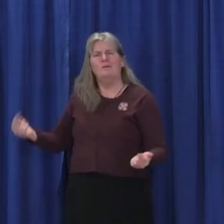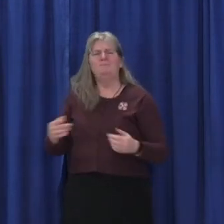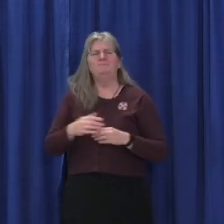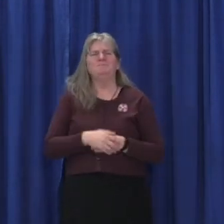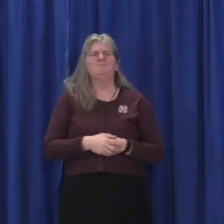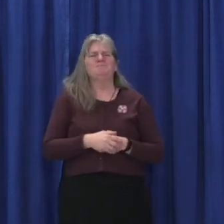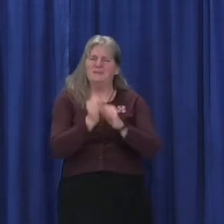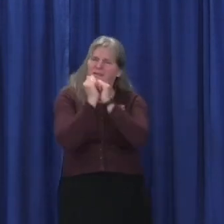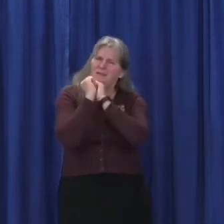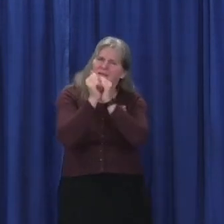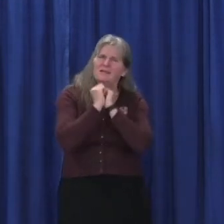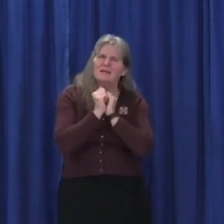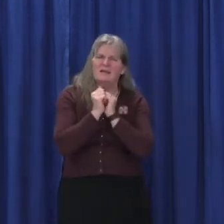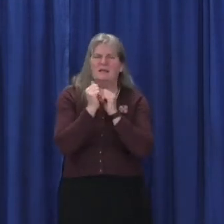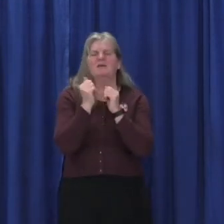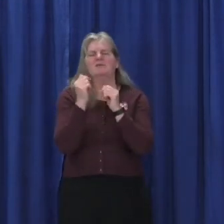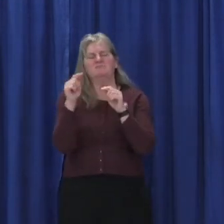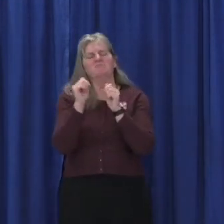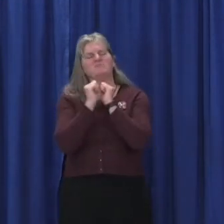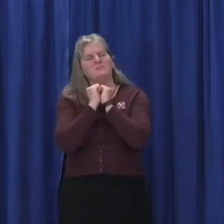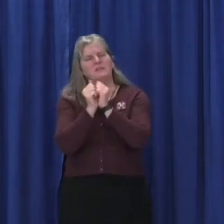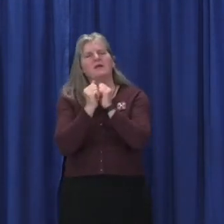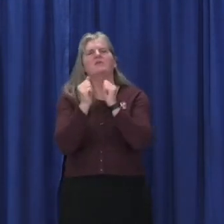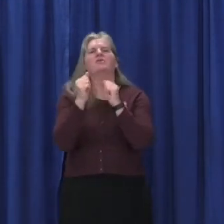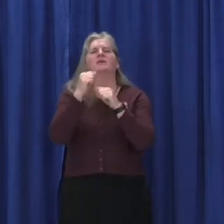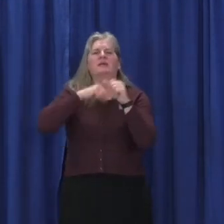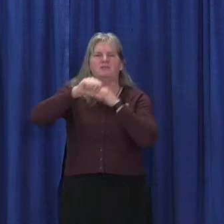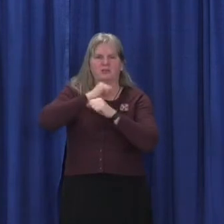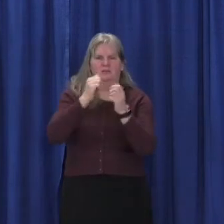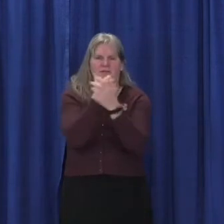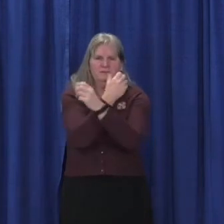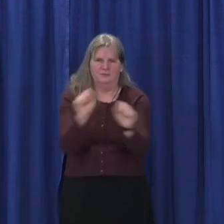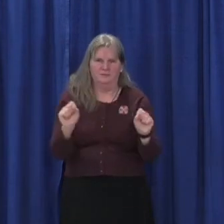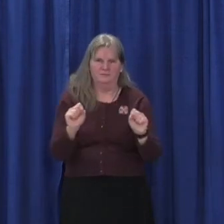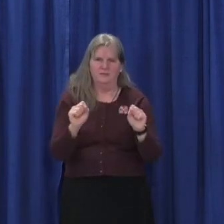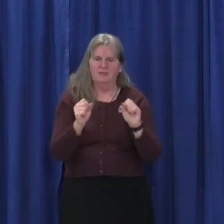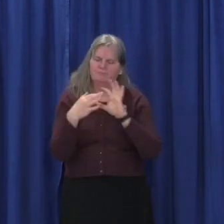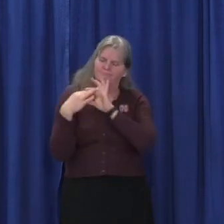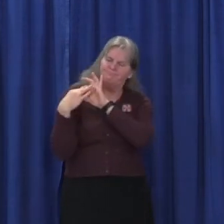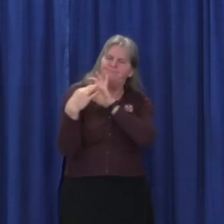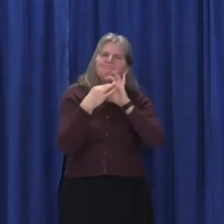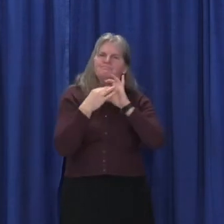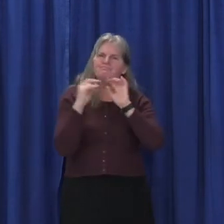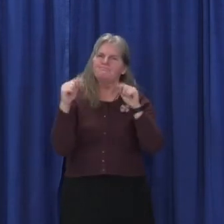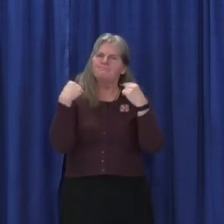we've kept each other safe, and we've kept our community together.